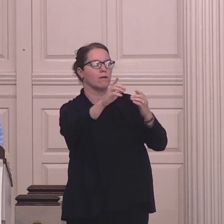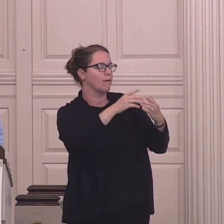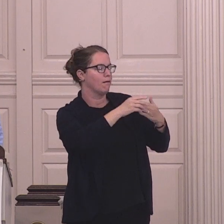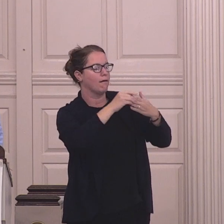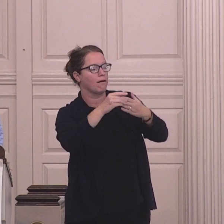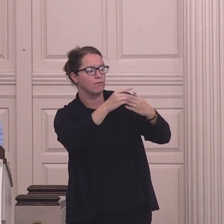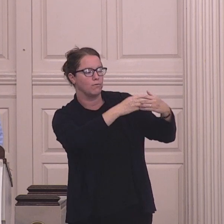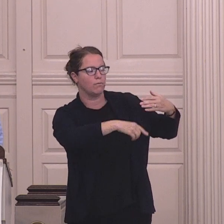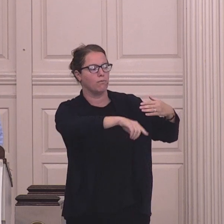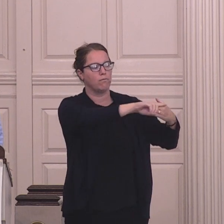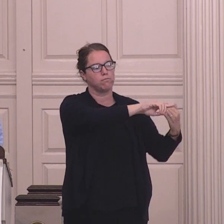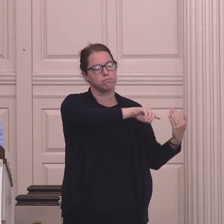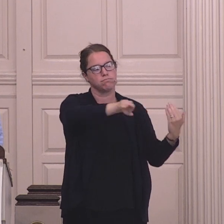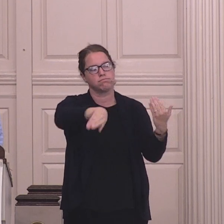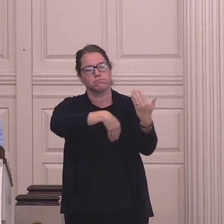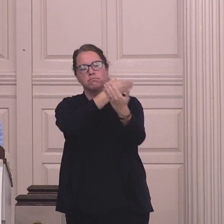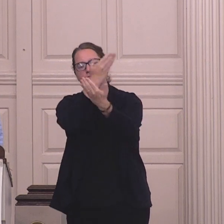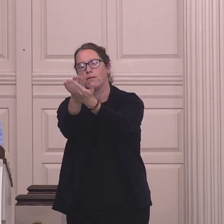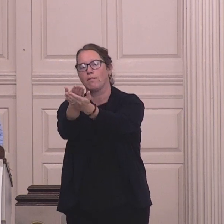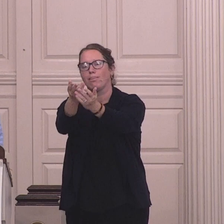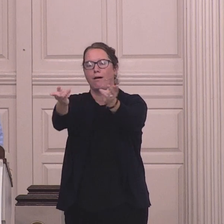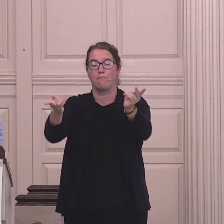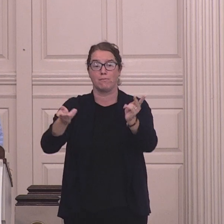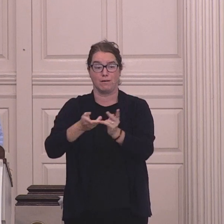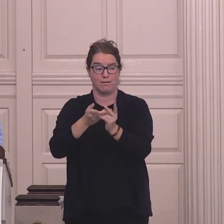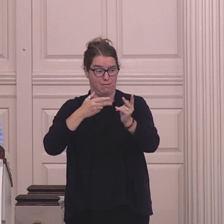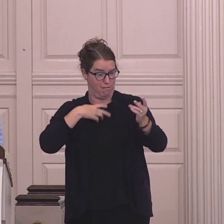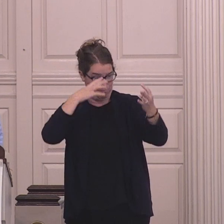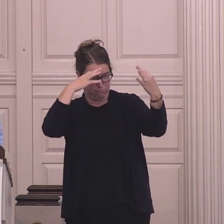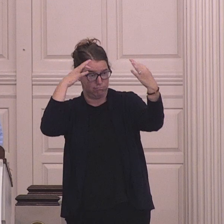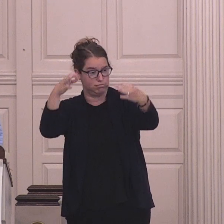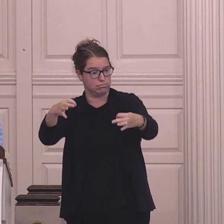way and bring you to the place I have prepared.